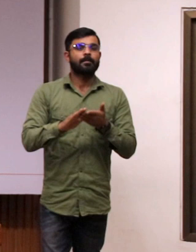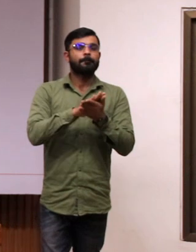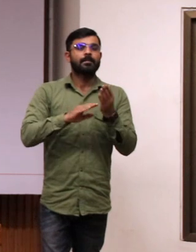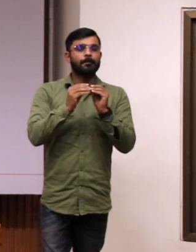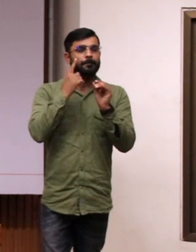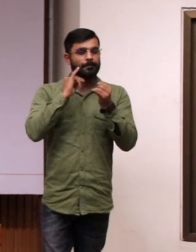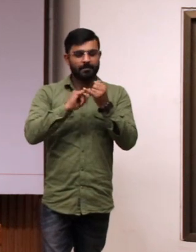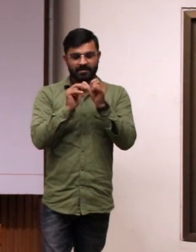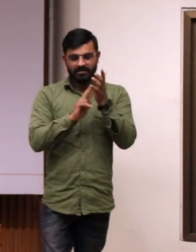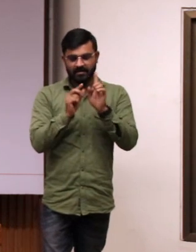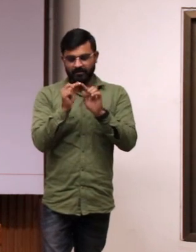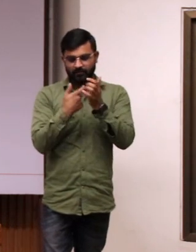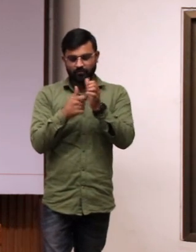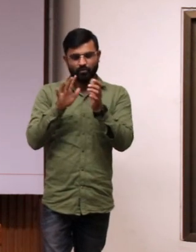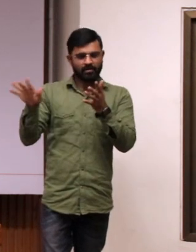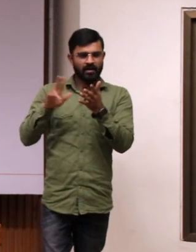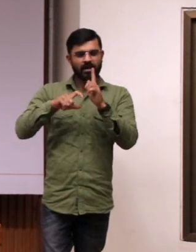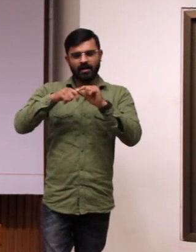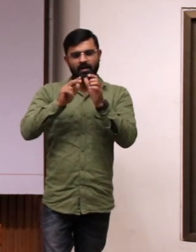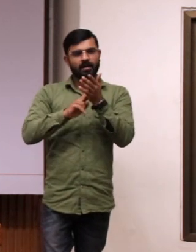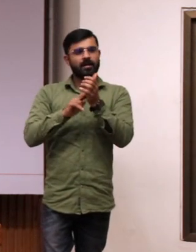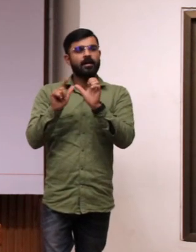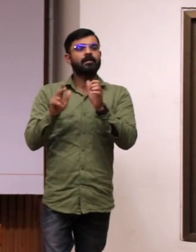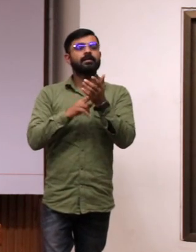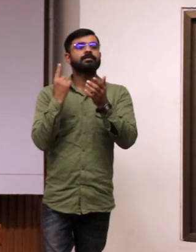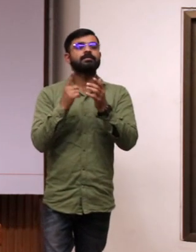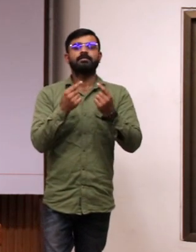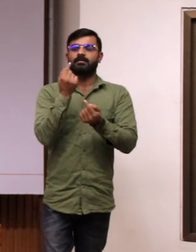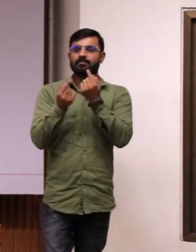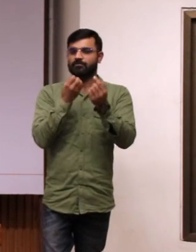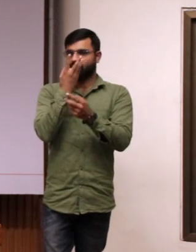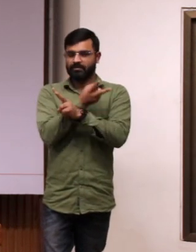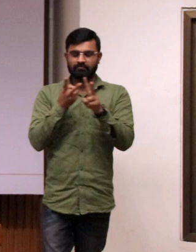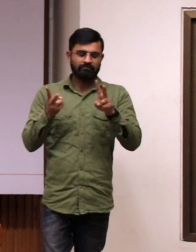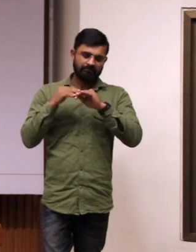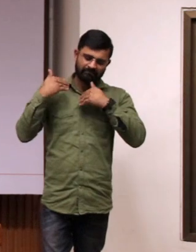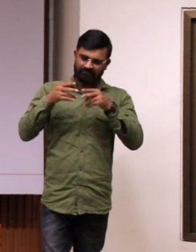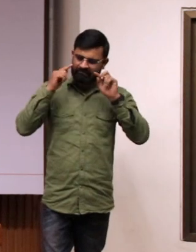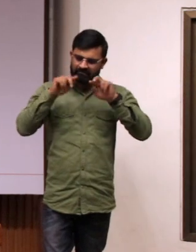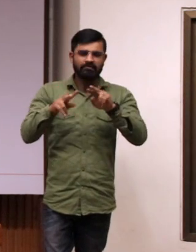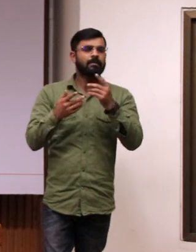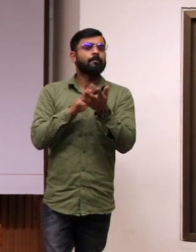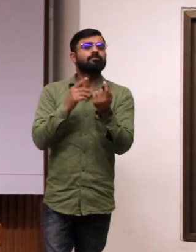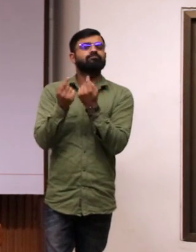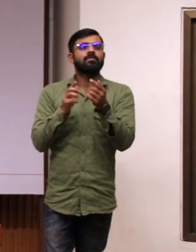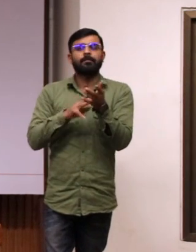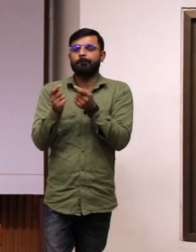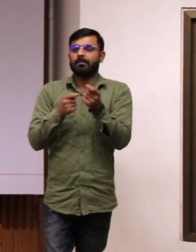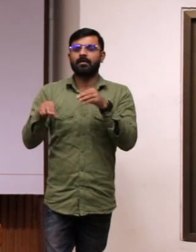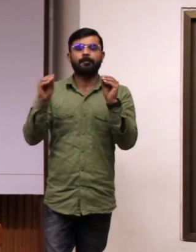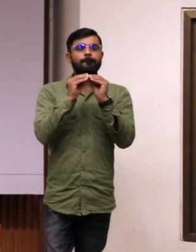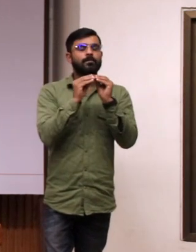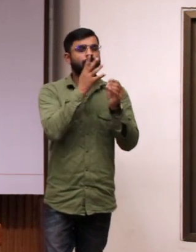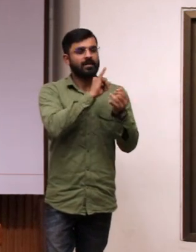Bisanpura Meadow in Kanha National Park. I worked for a longer period of time. And the way rigorously we manage the grassland, now Bombex